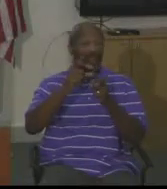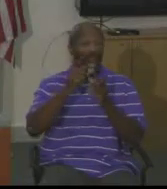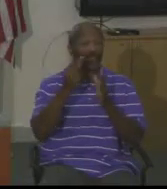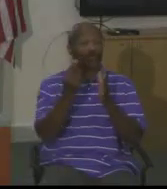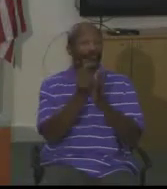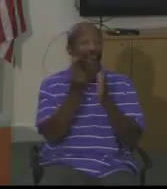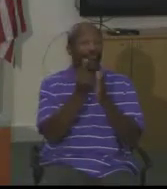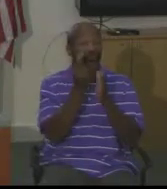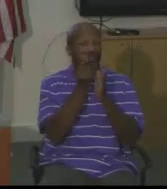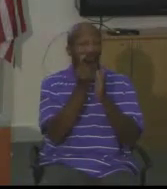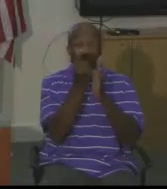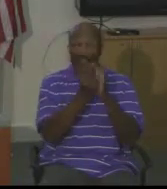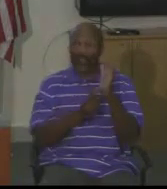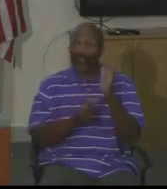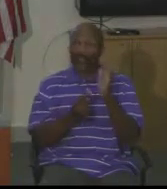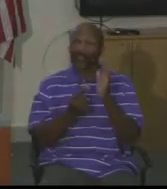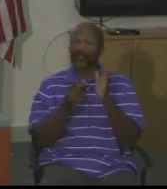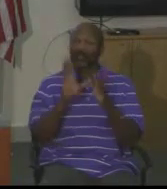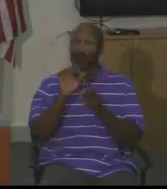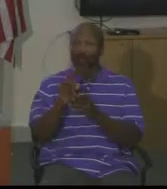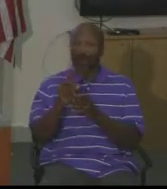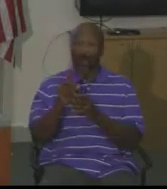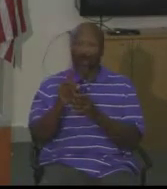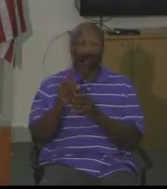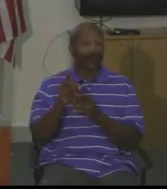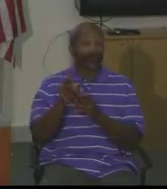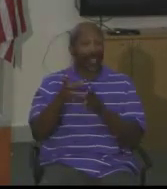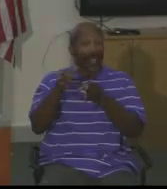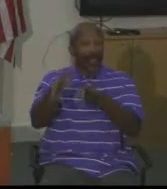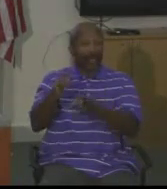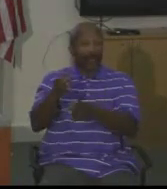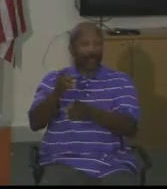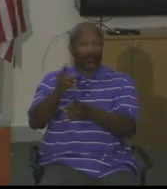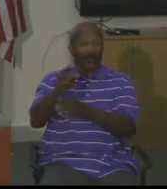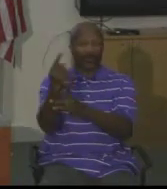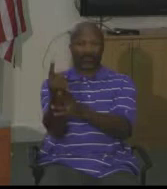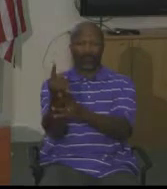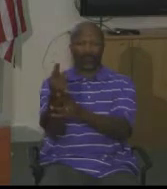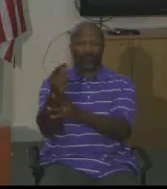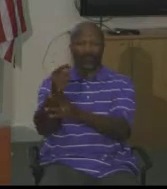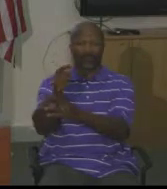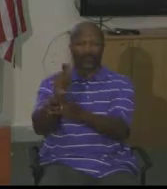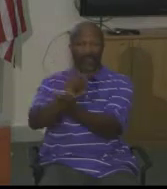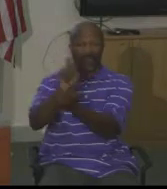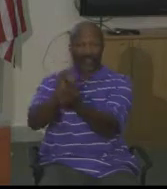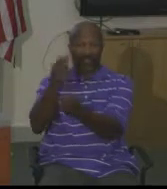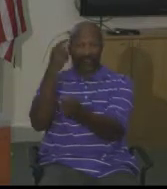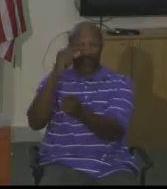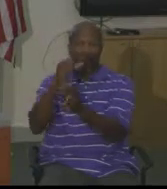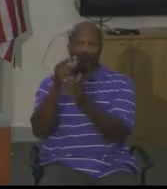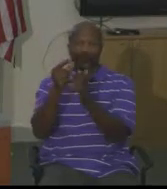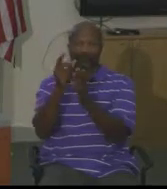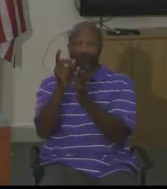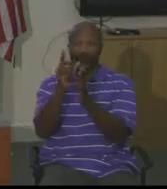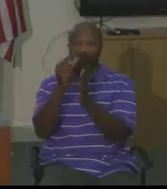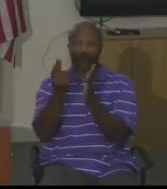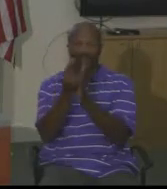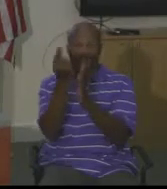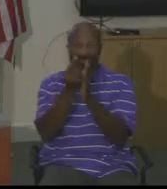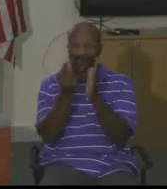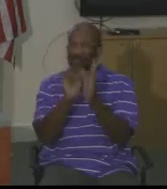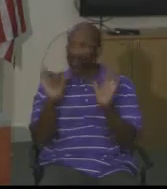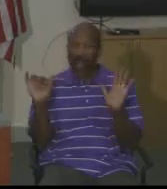a unique bus specific just for graphics. And your motherboards usually only had one of